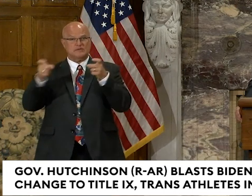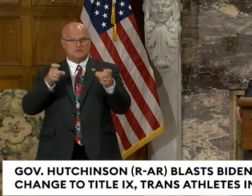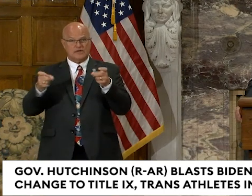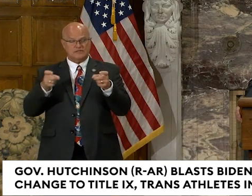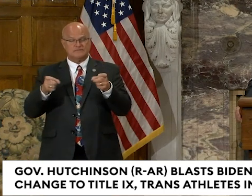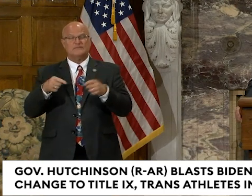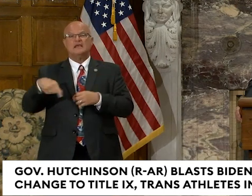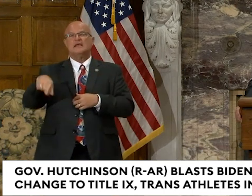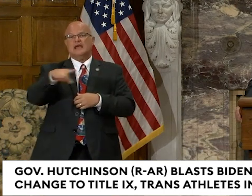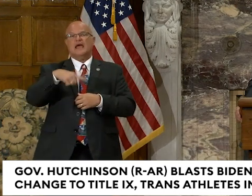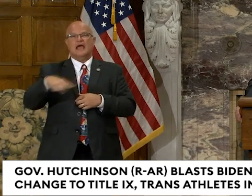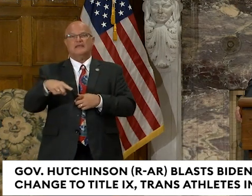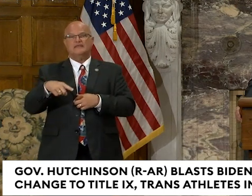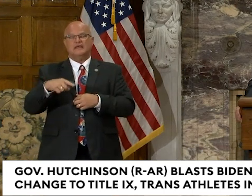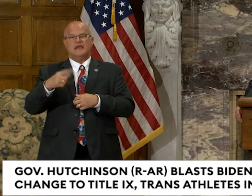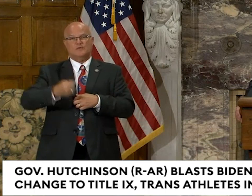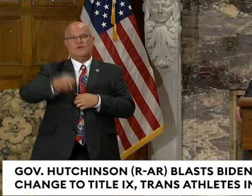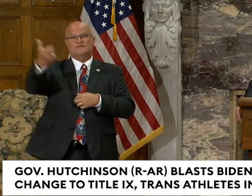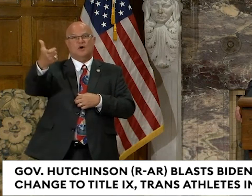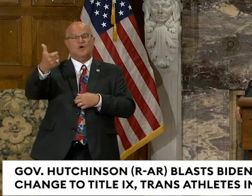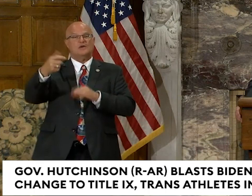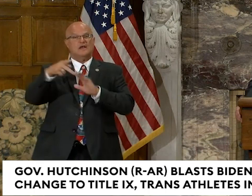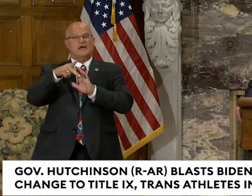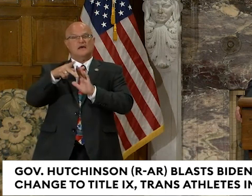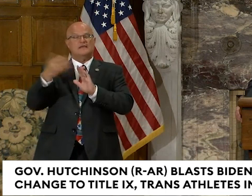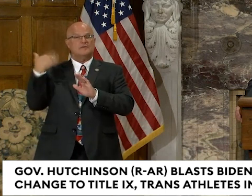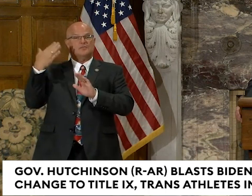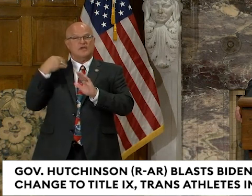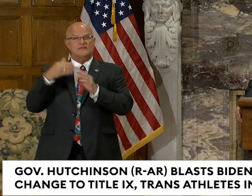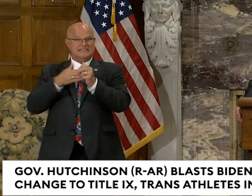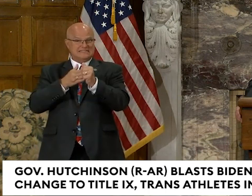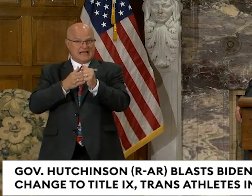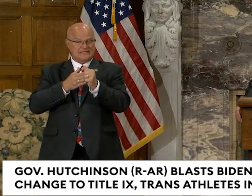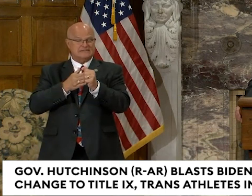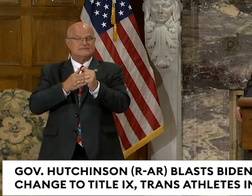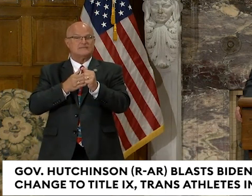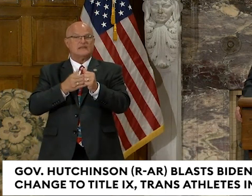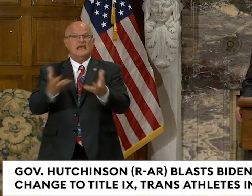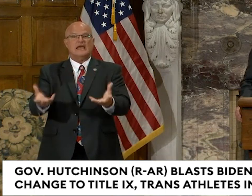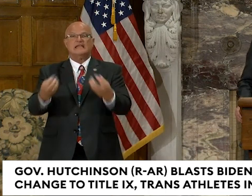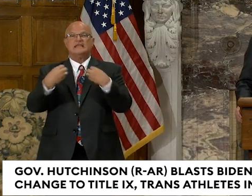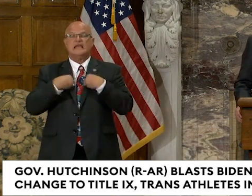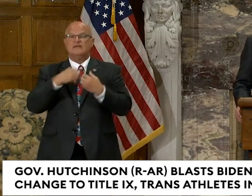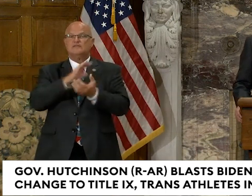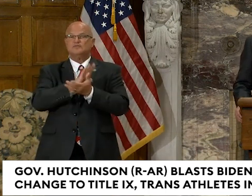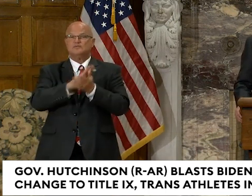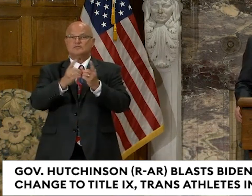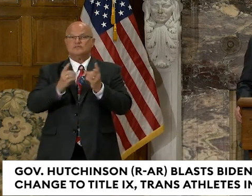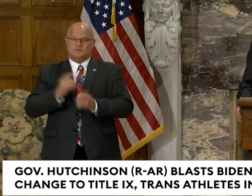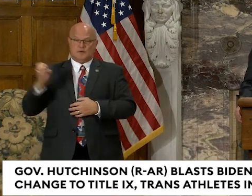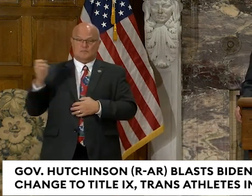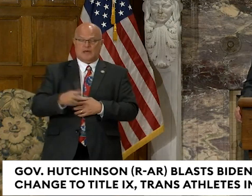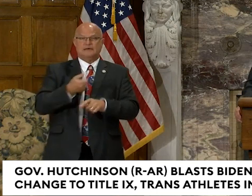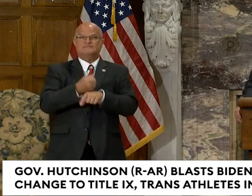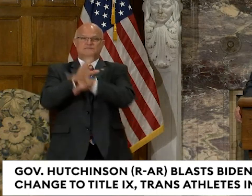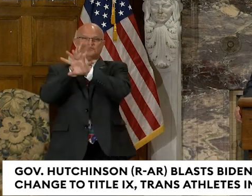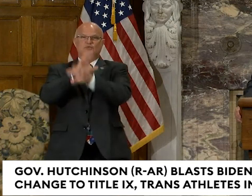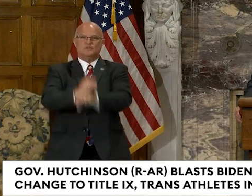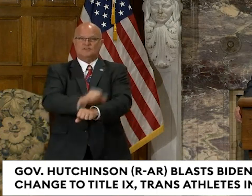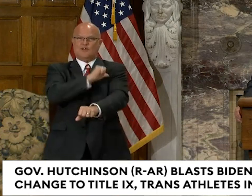quickly revoked the previous guidance and gave the school districts back the